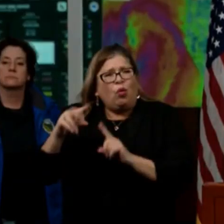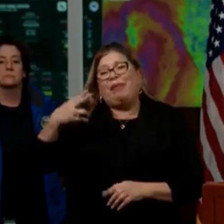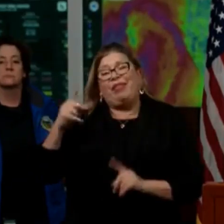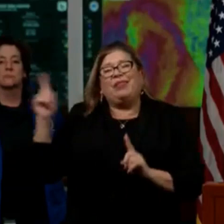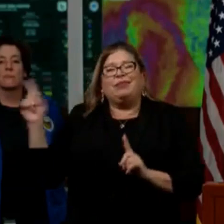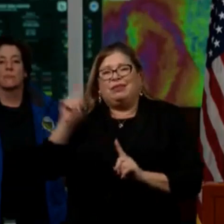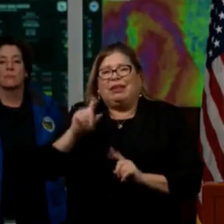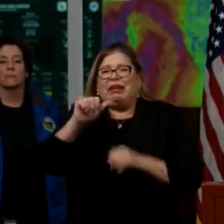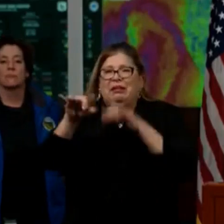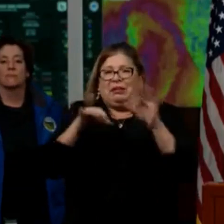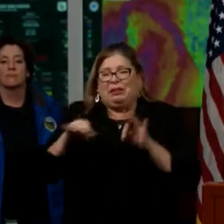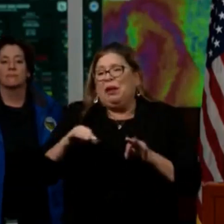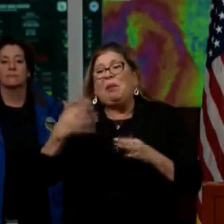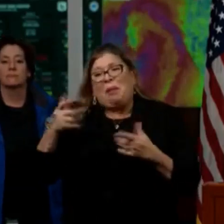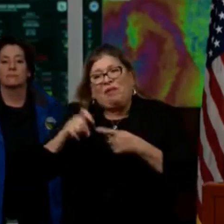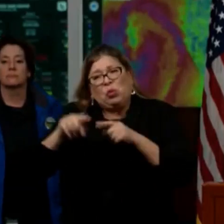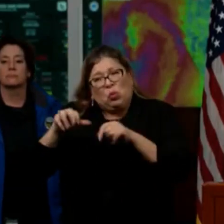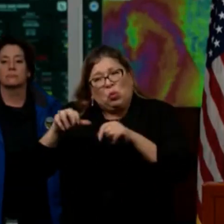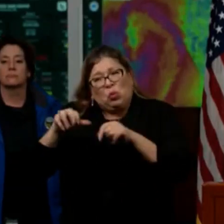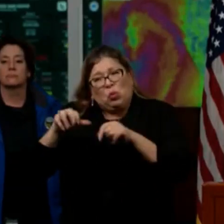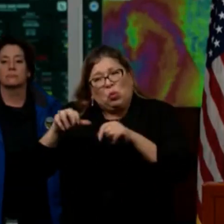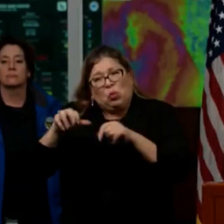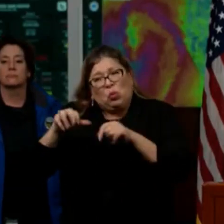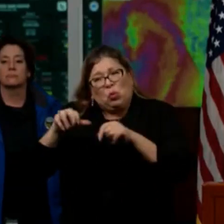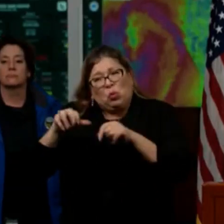Actually, from the regional office on the specific location.